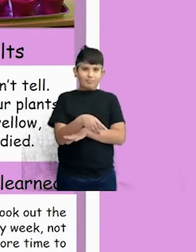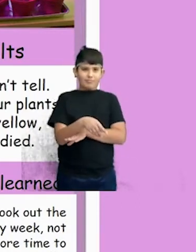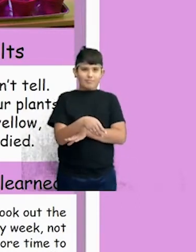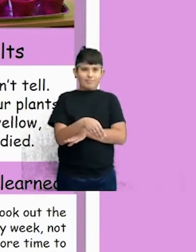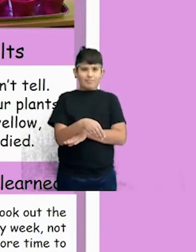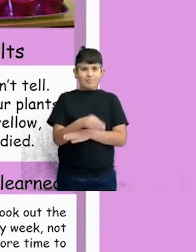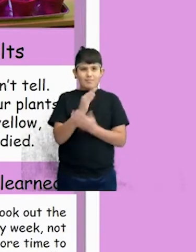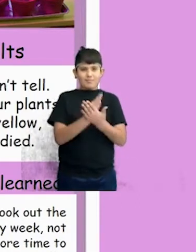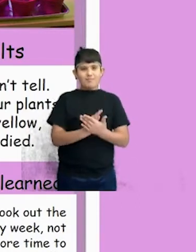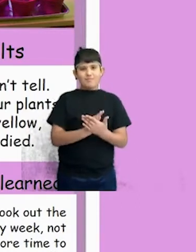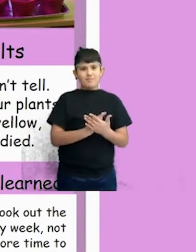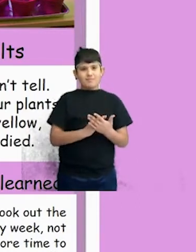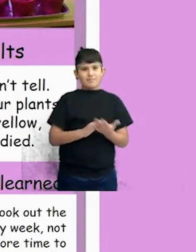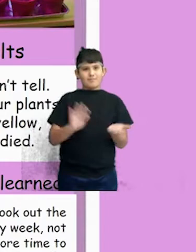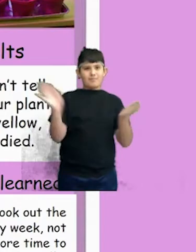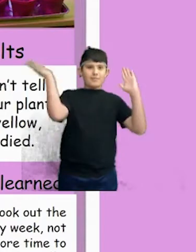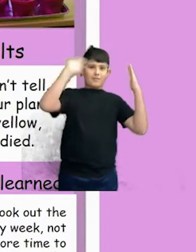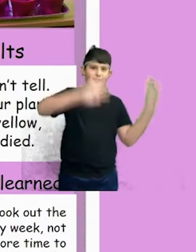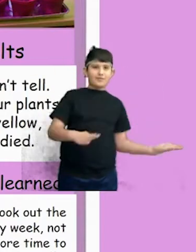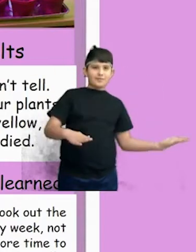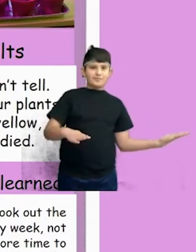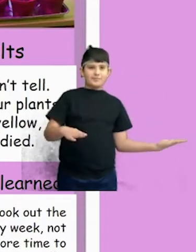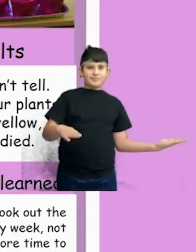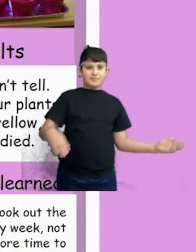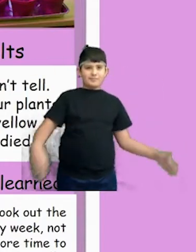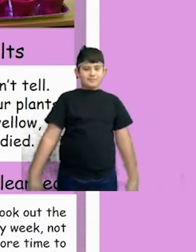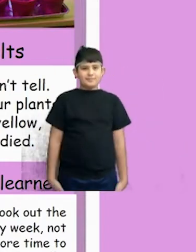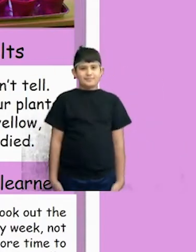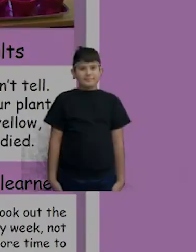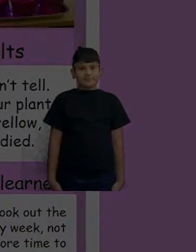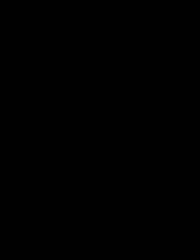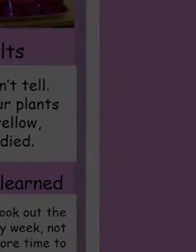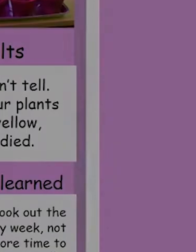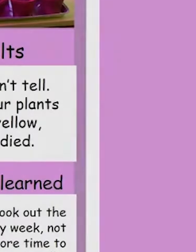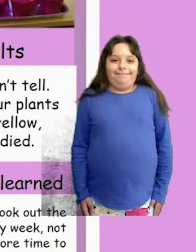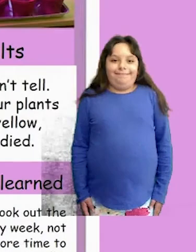others became limp, and the rest died.